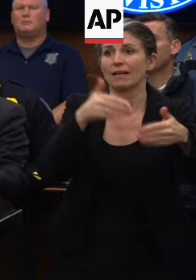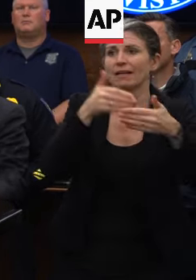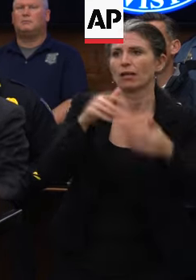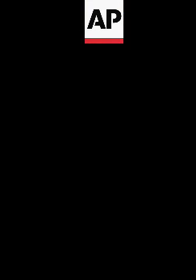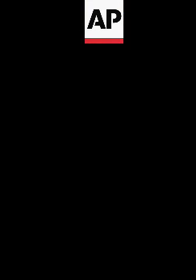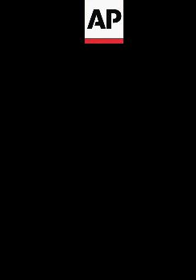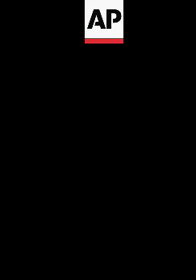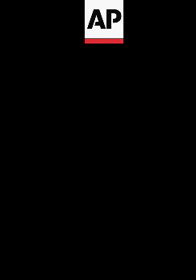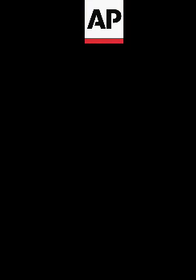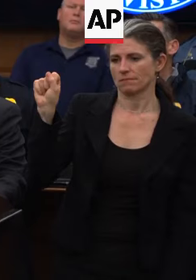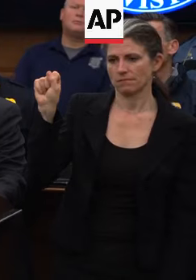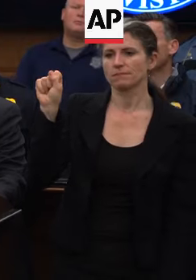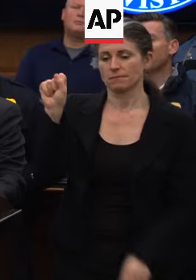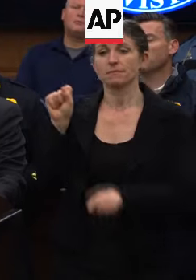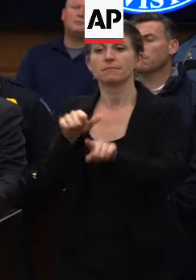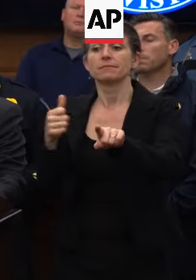question?